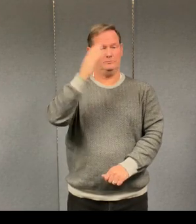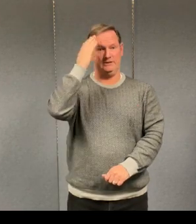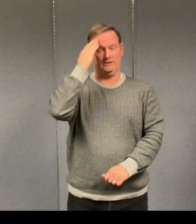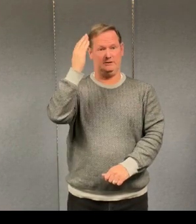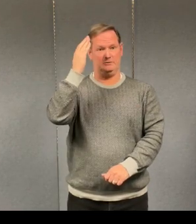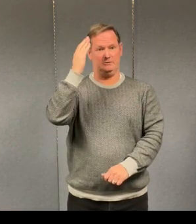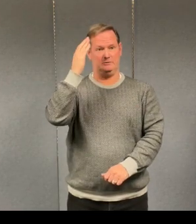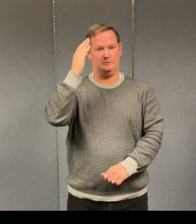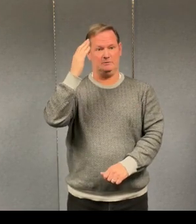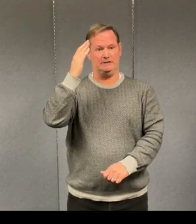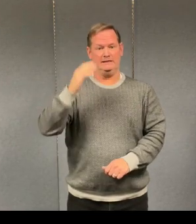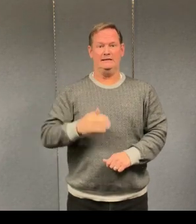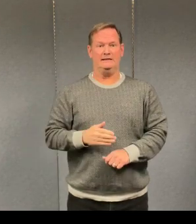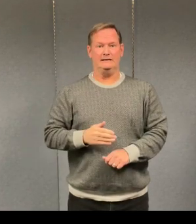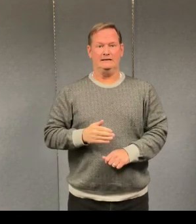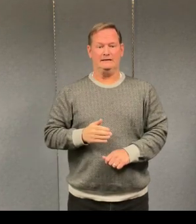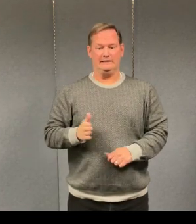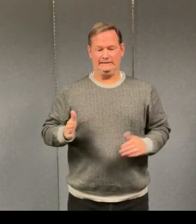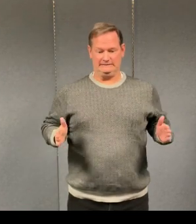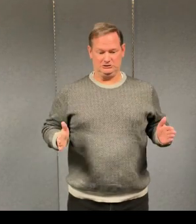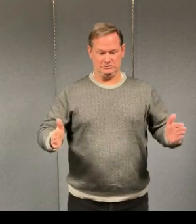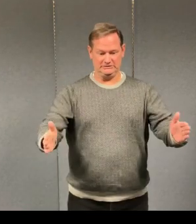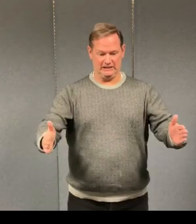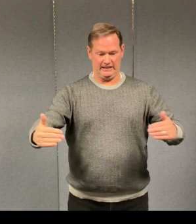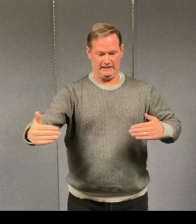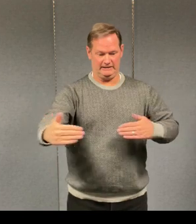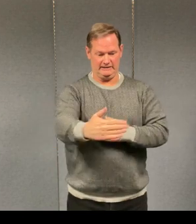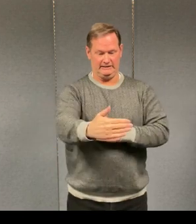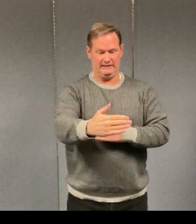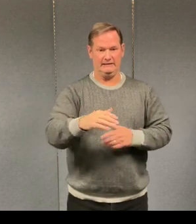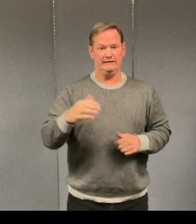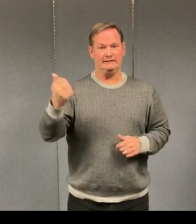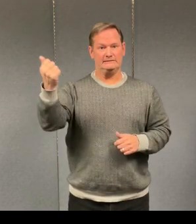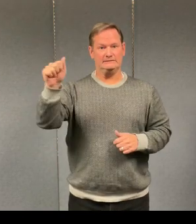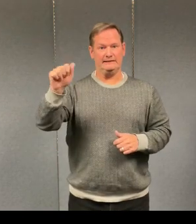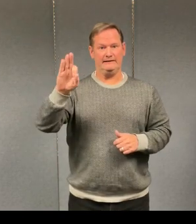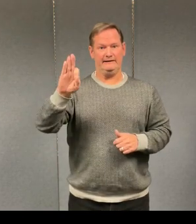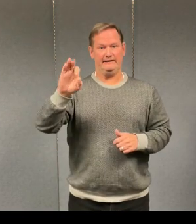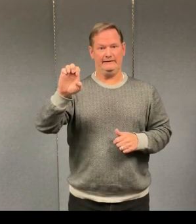feet, so the area of the floor is 100 square feet.